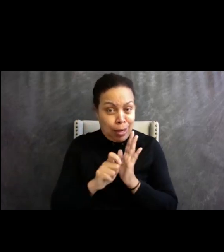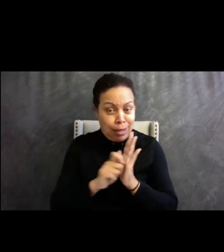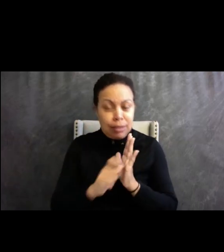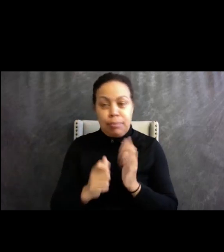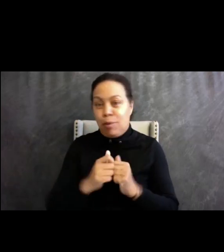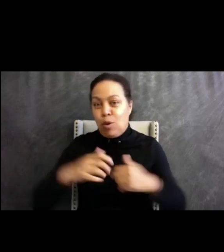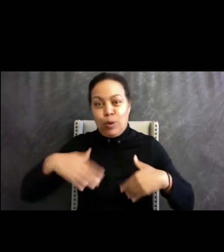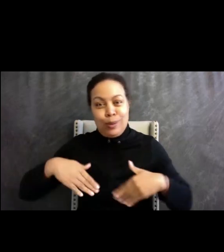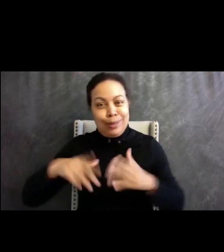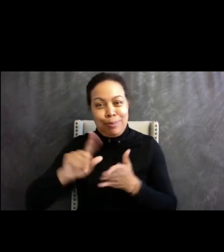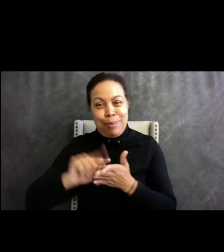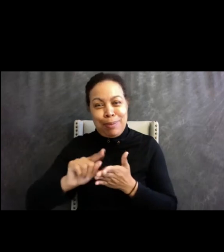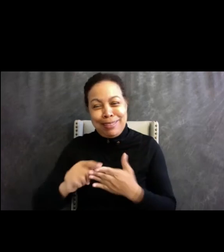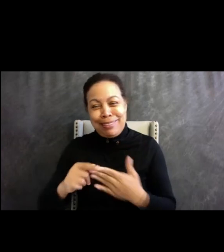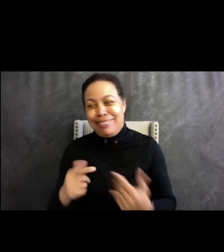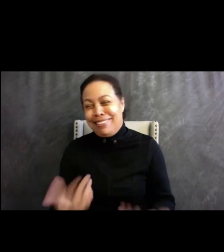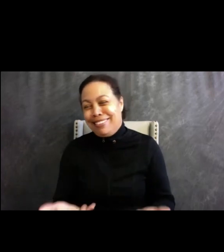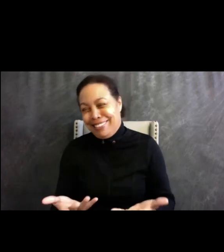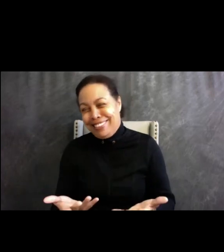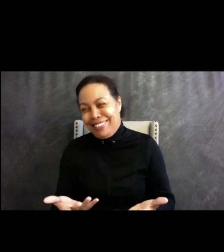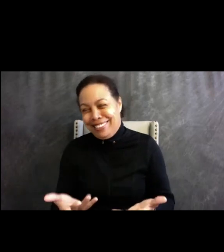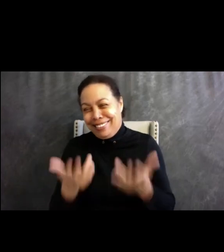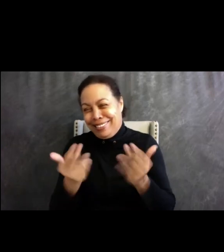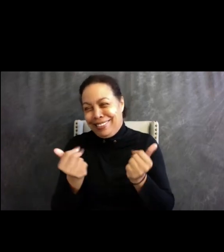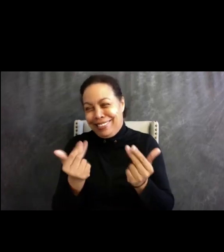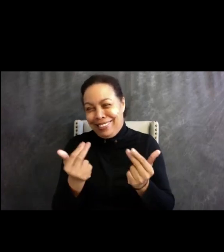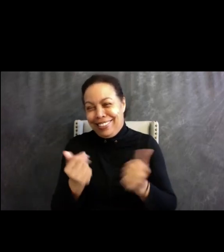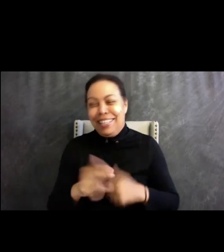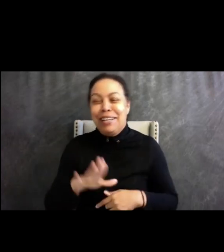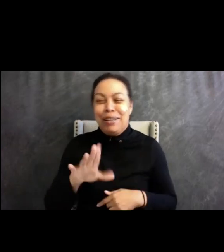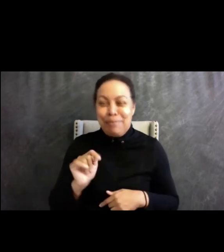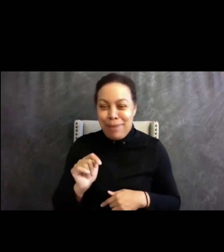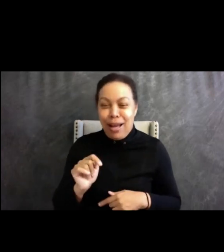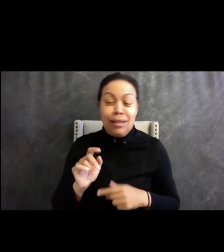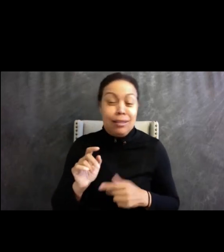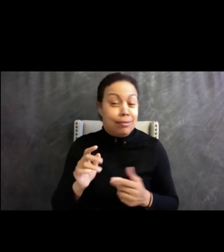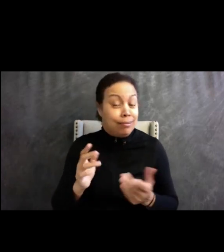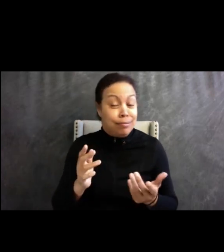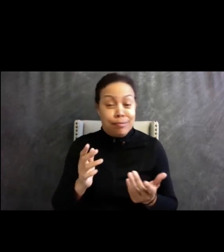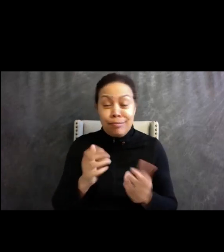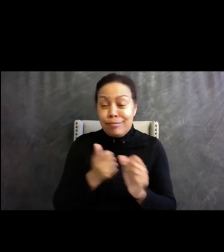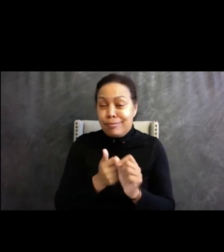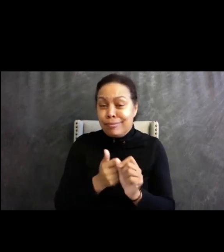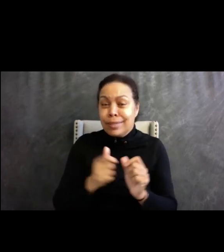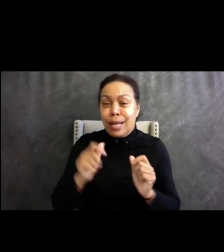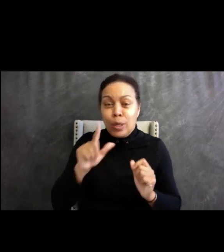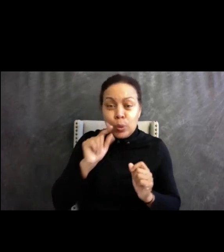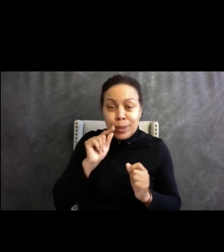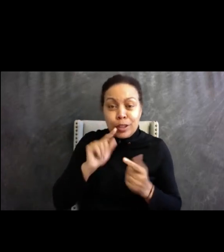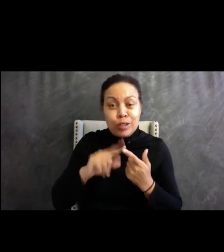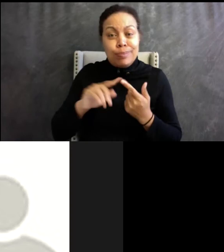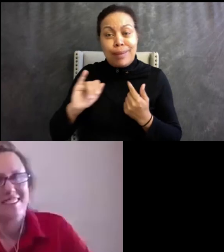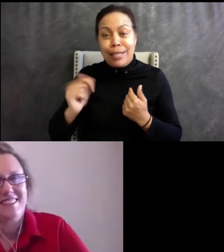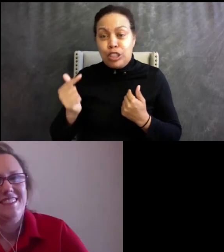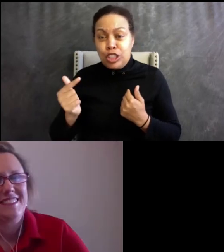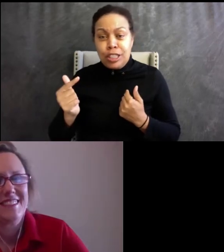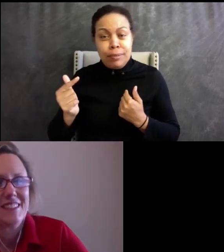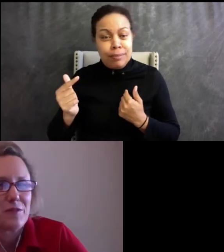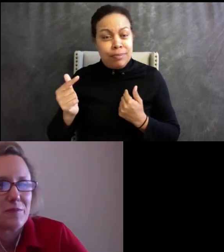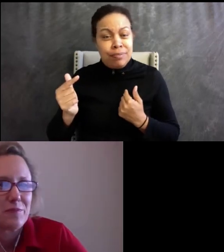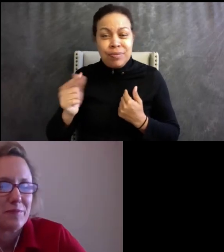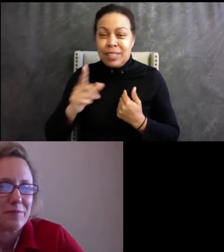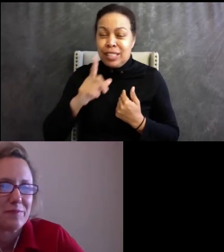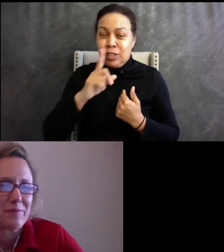so gotcha. But you can follow me on Twitter and Instagram, where I just really just